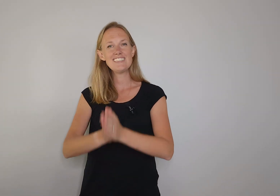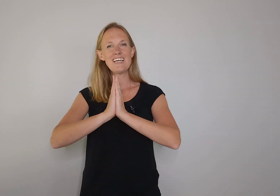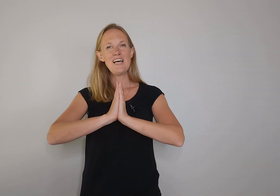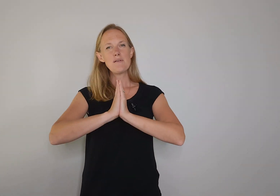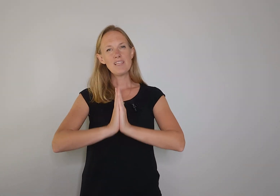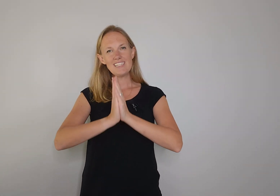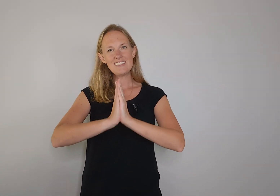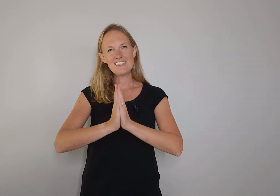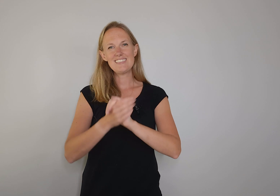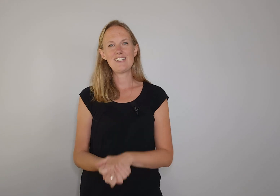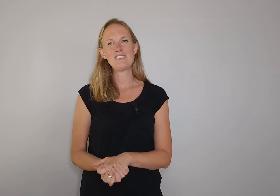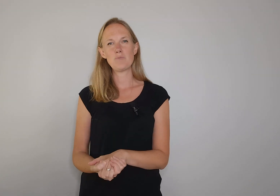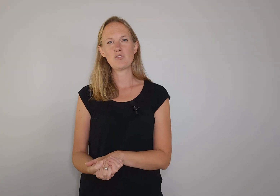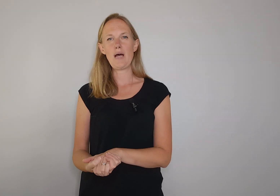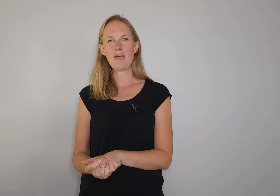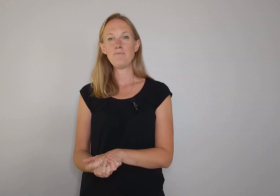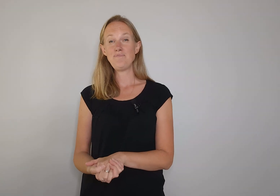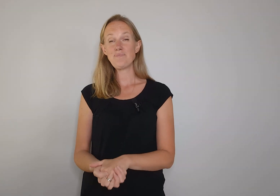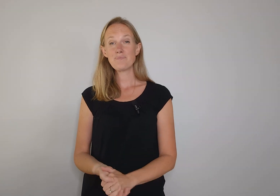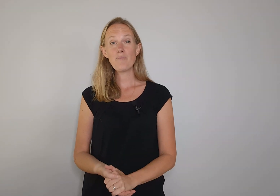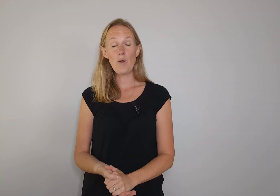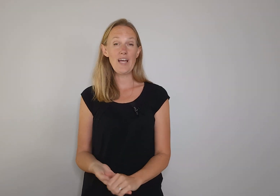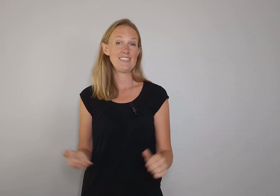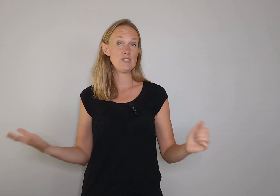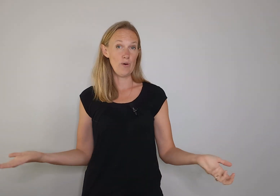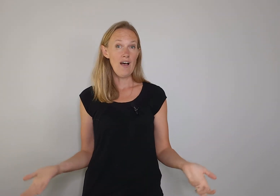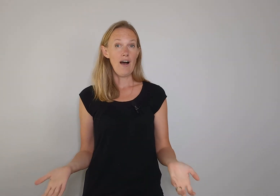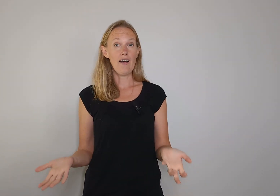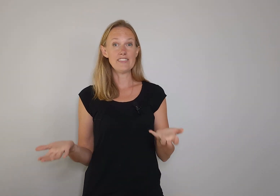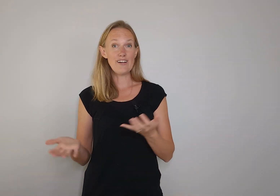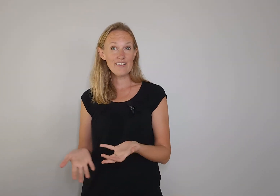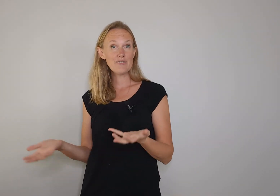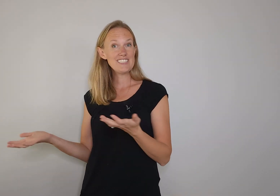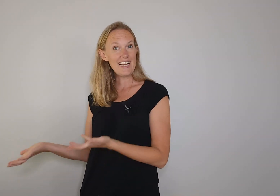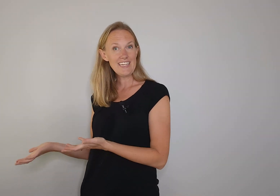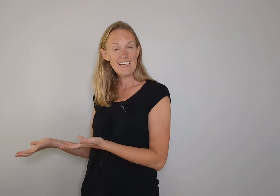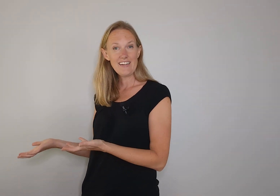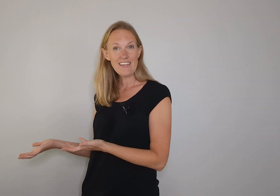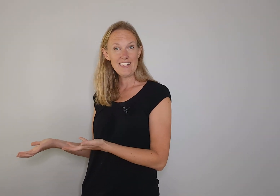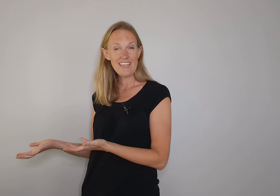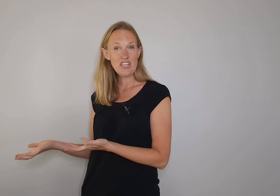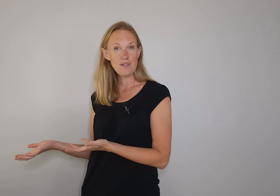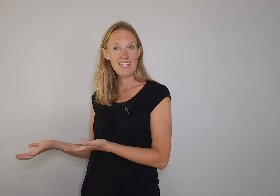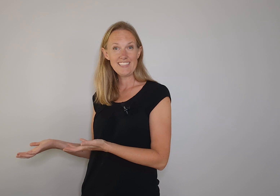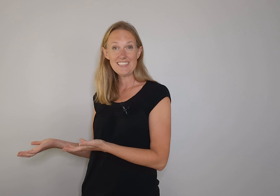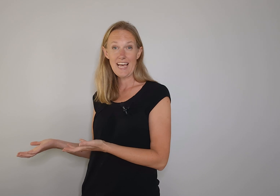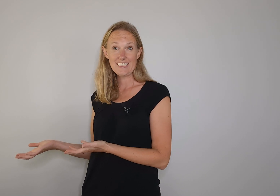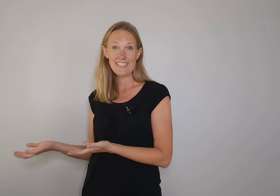least, please consider subscribing. Okay, so the song that we're signing in 3 days is actually the